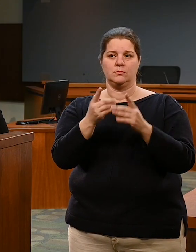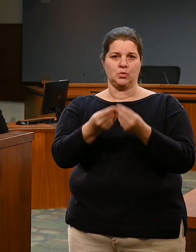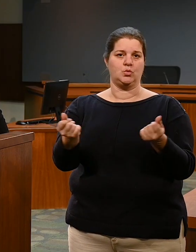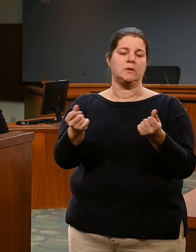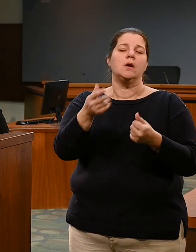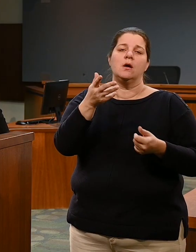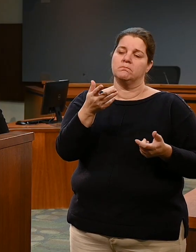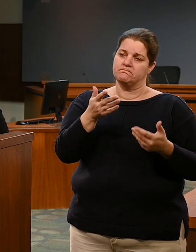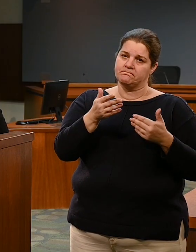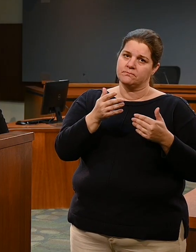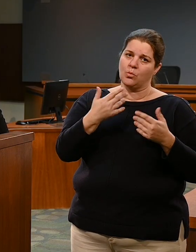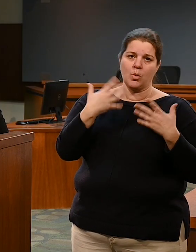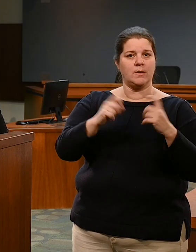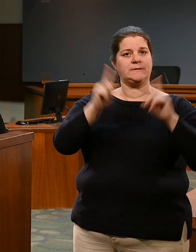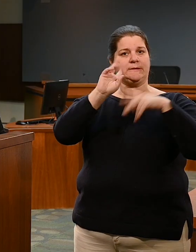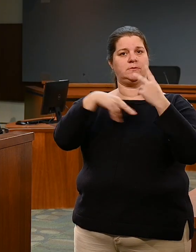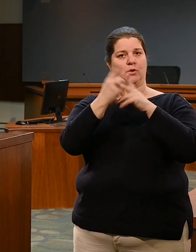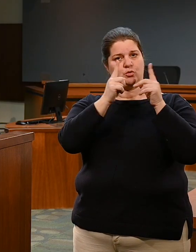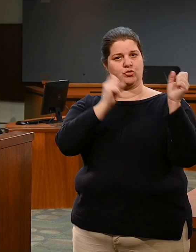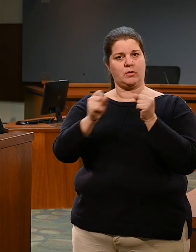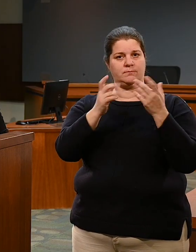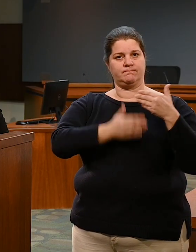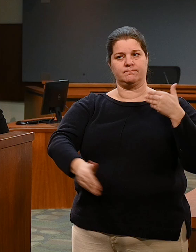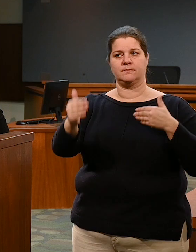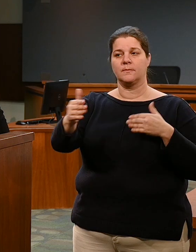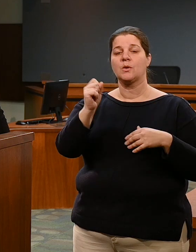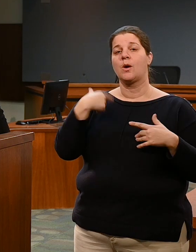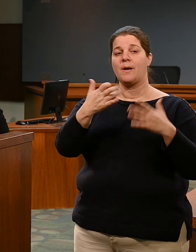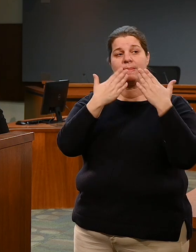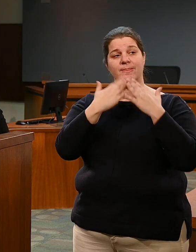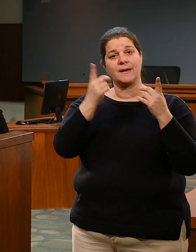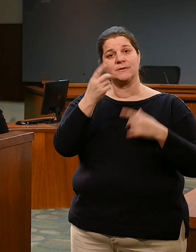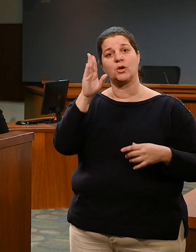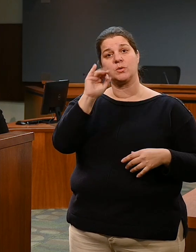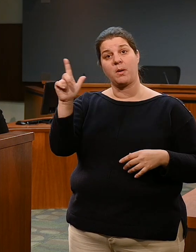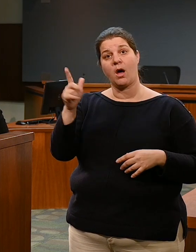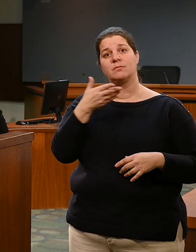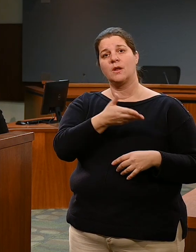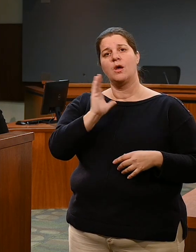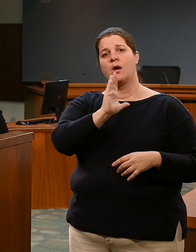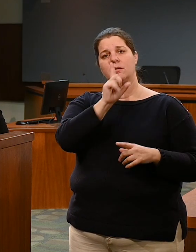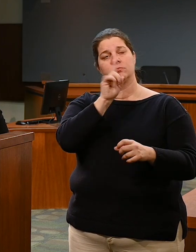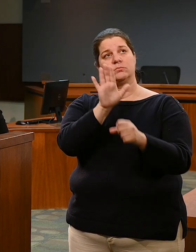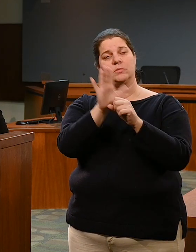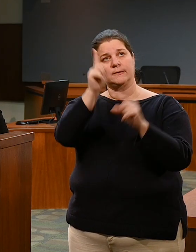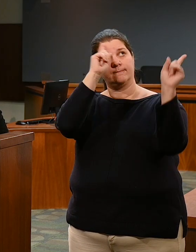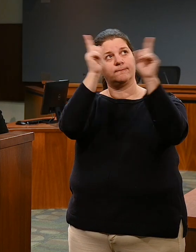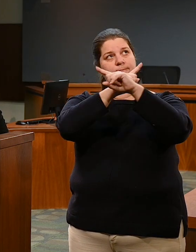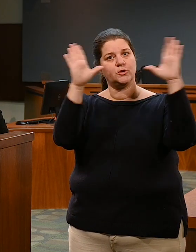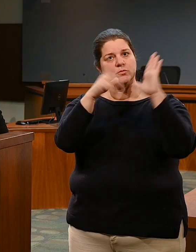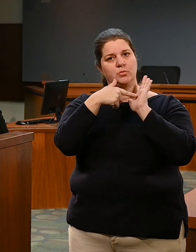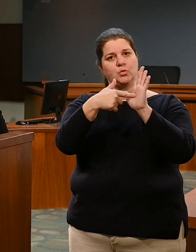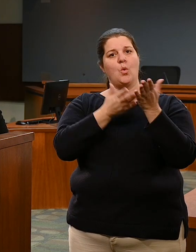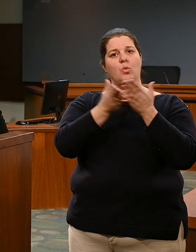name our gratitude. I want to extend my sincere thanks to County Executive Calvin Ball, whose vision and commitment to our young people were demonstrated through the